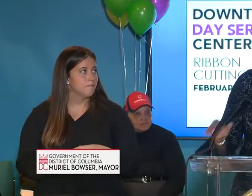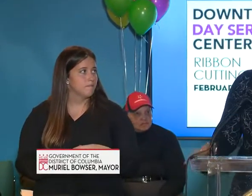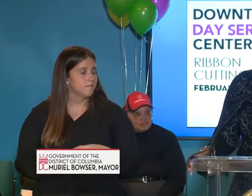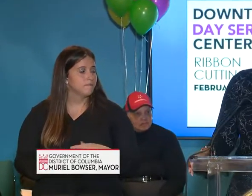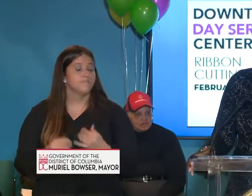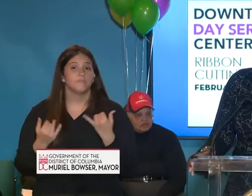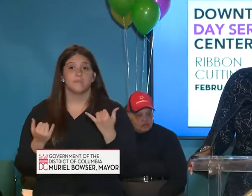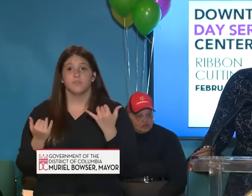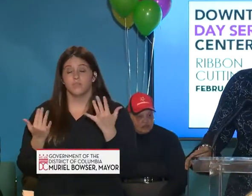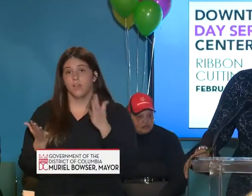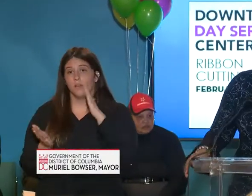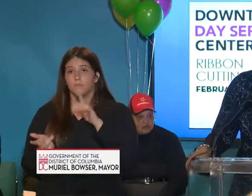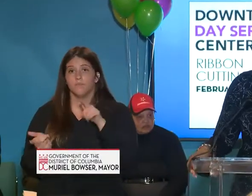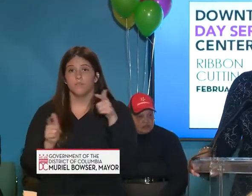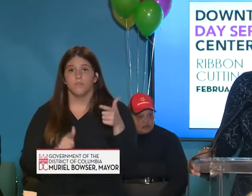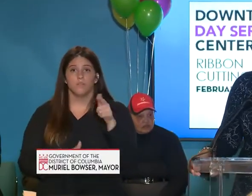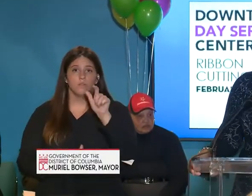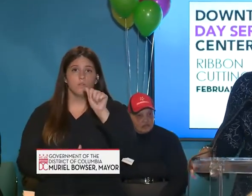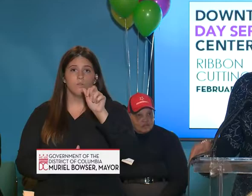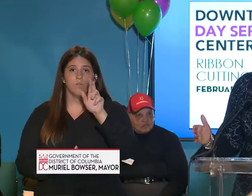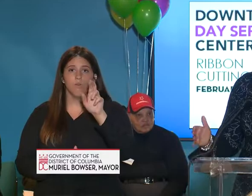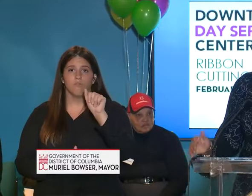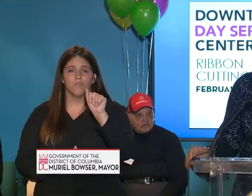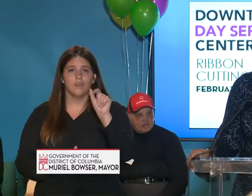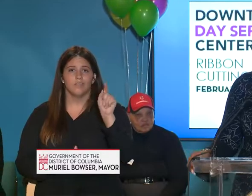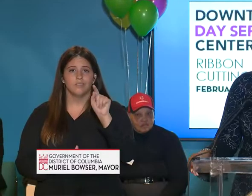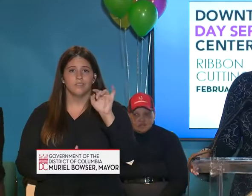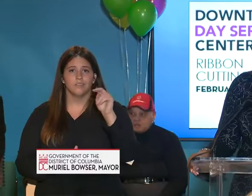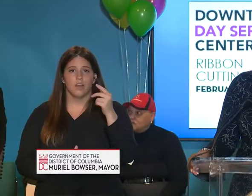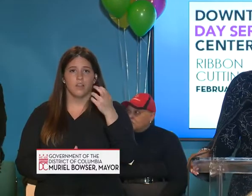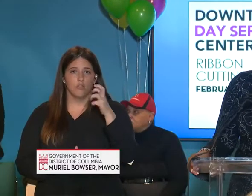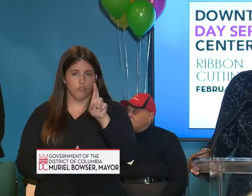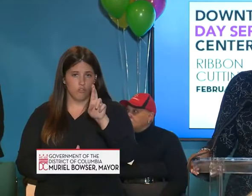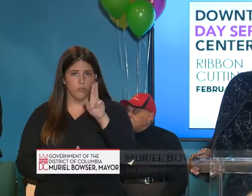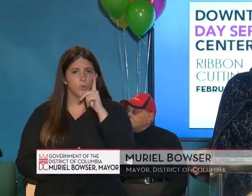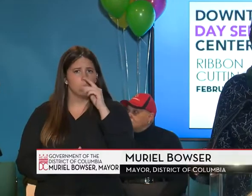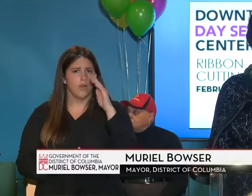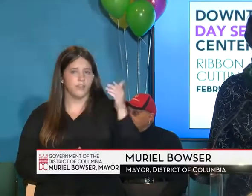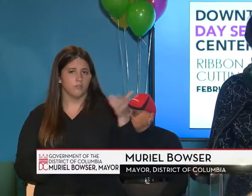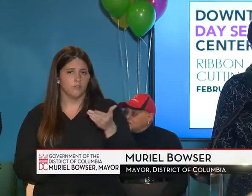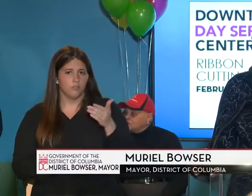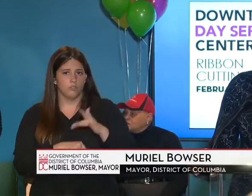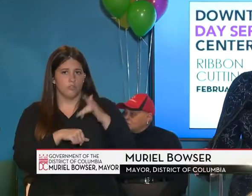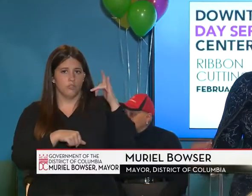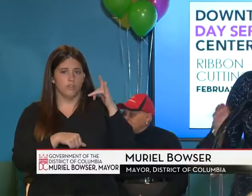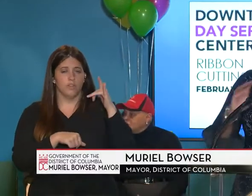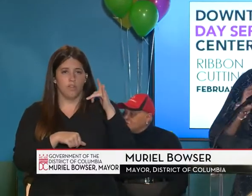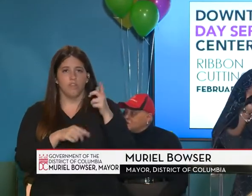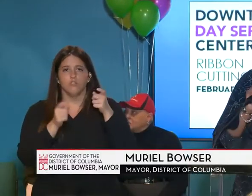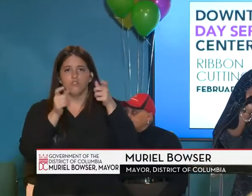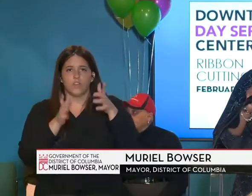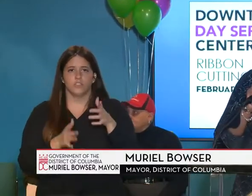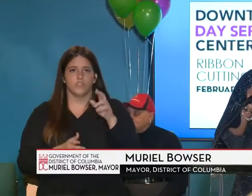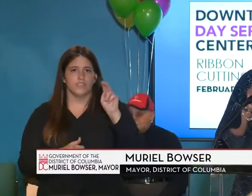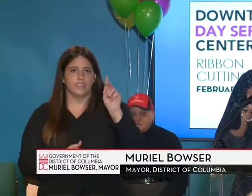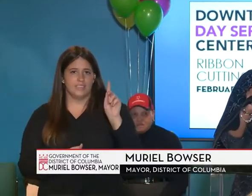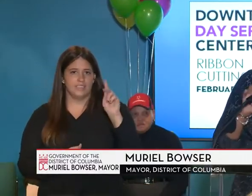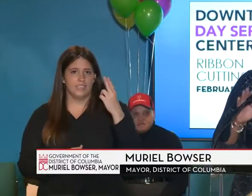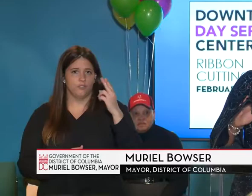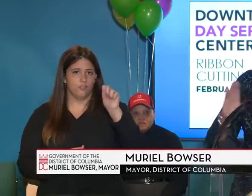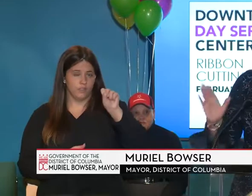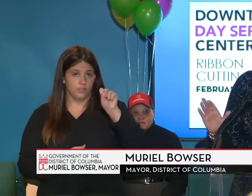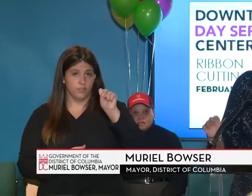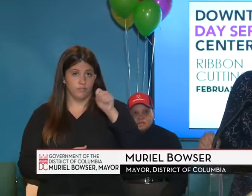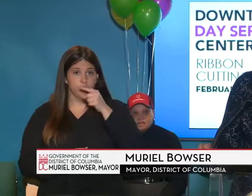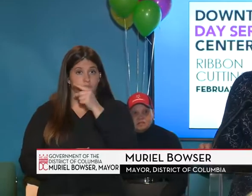hear now from Laura Zeilinger, who I introduced earlier as the director of DHS, which has done